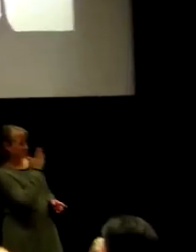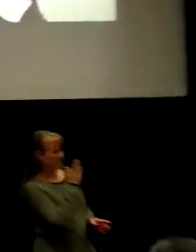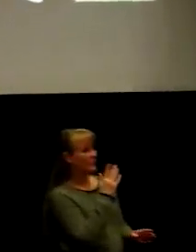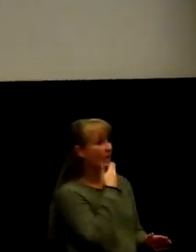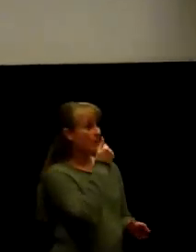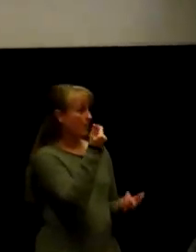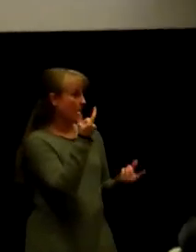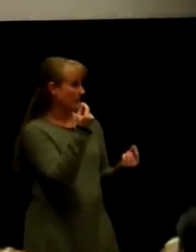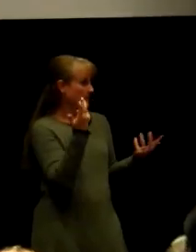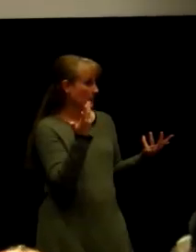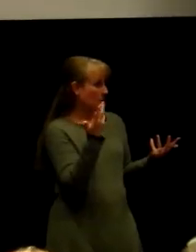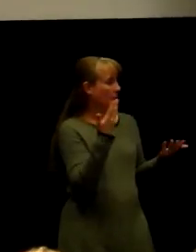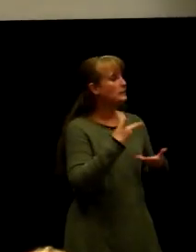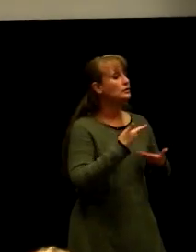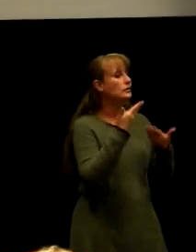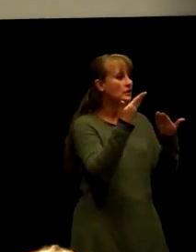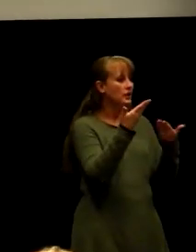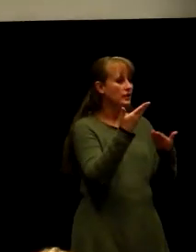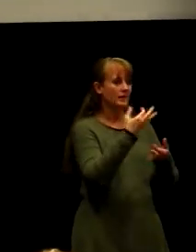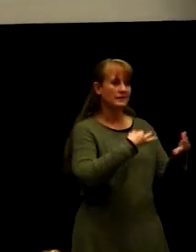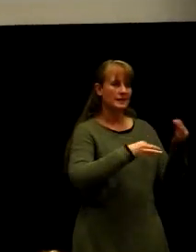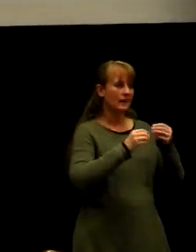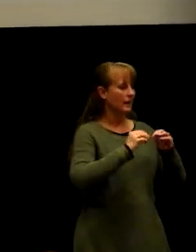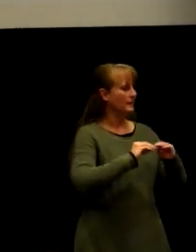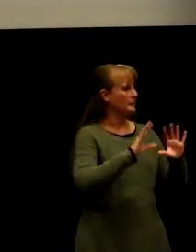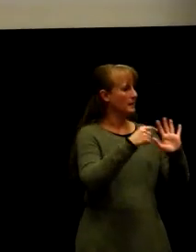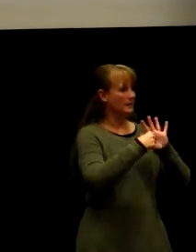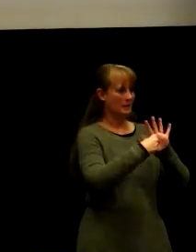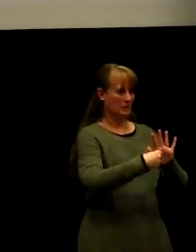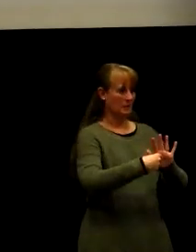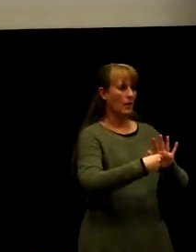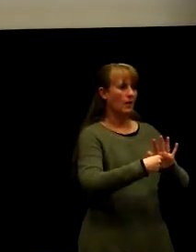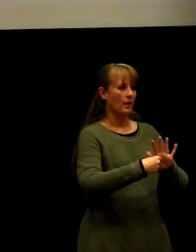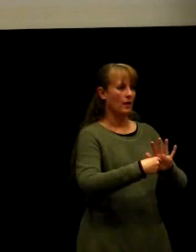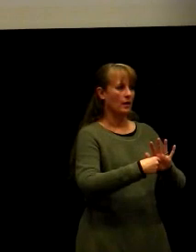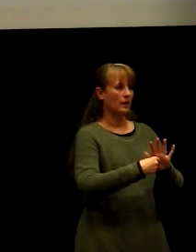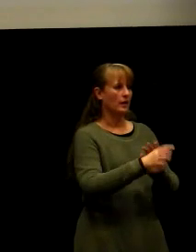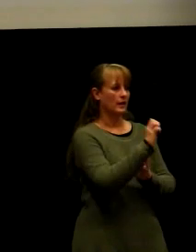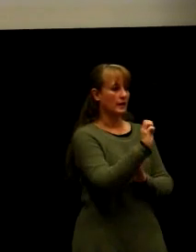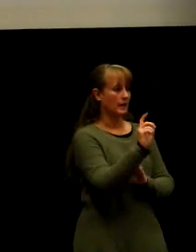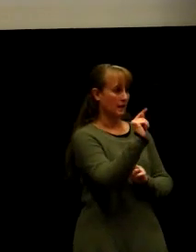that the best solution would be to suggest rather than explicitly to display.